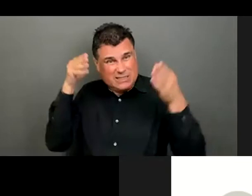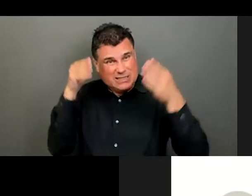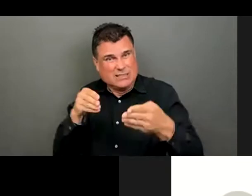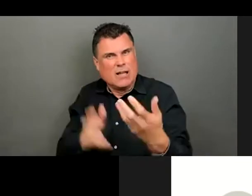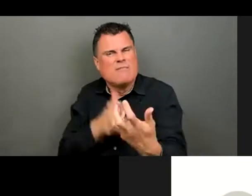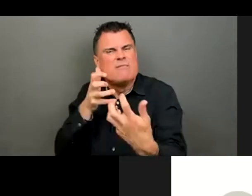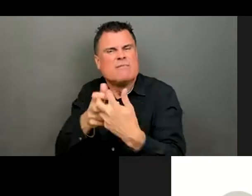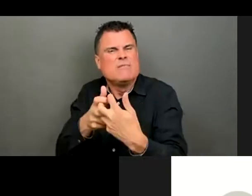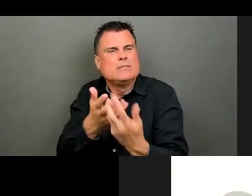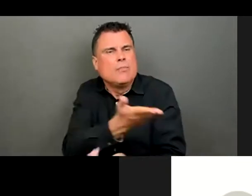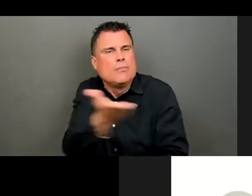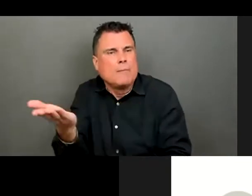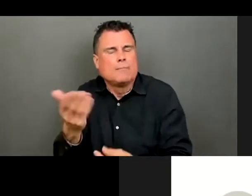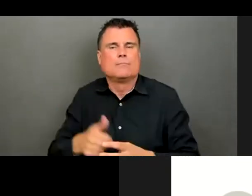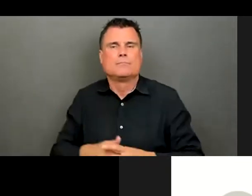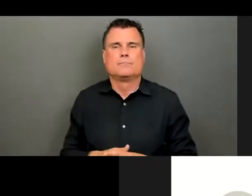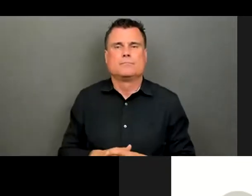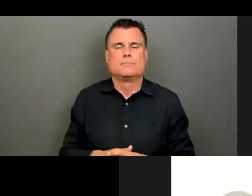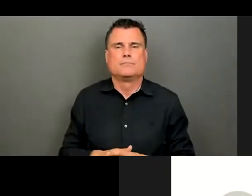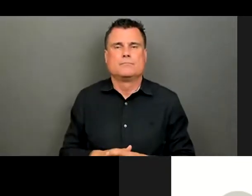development work that goes behind